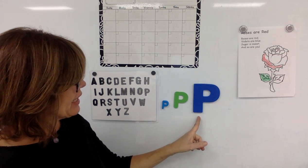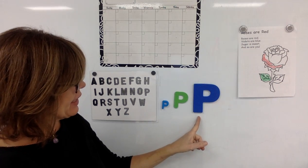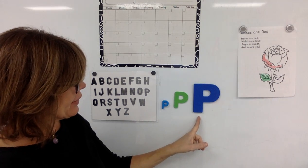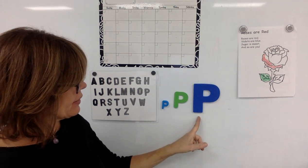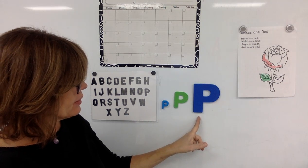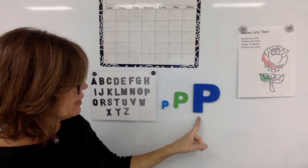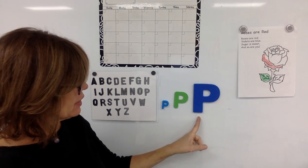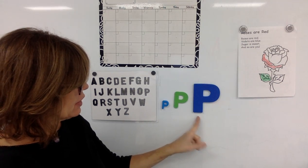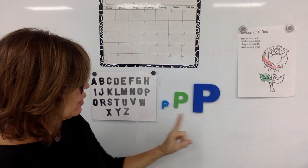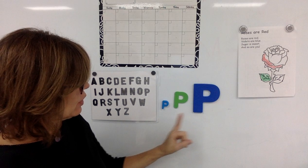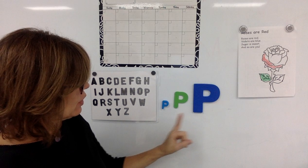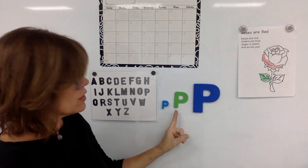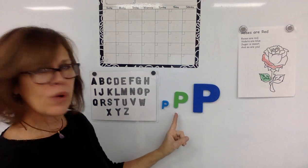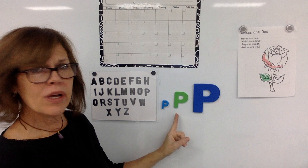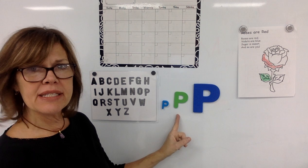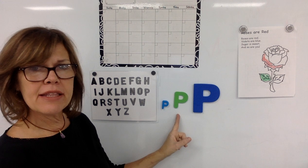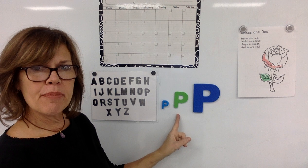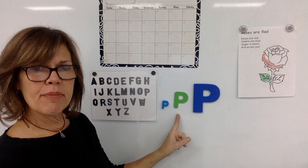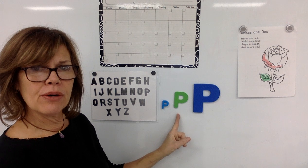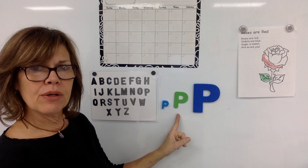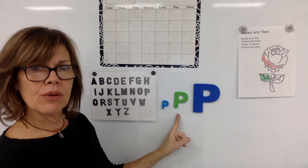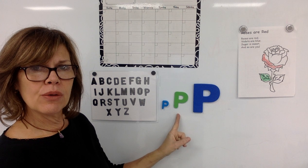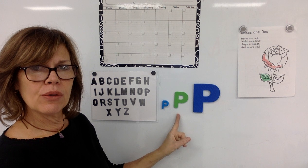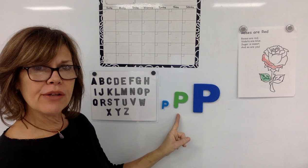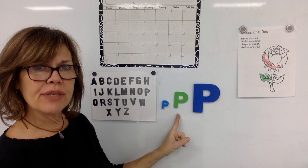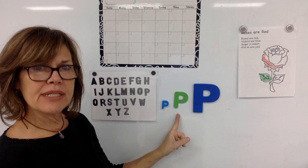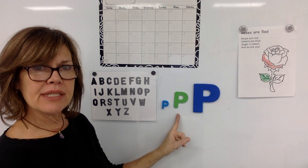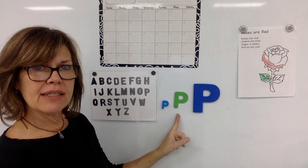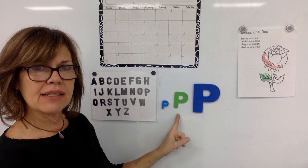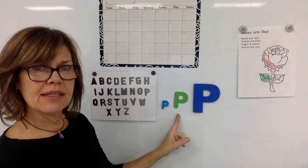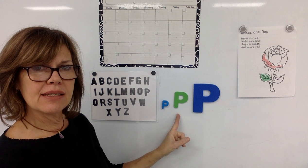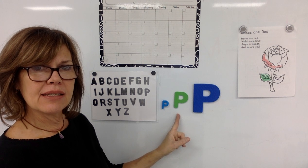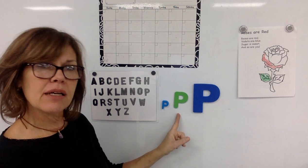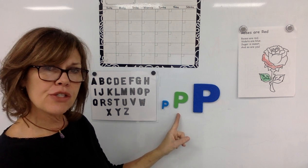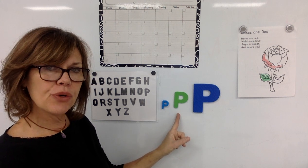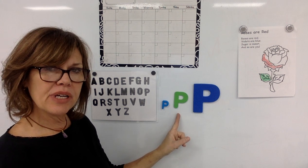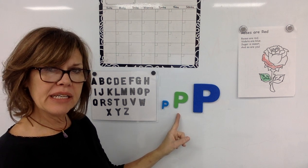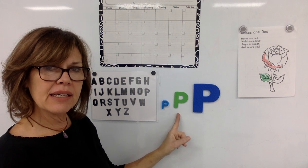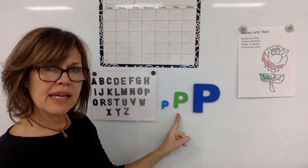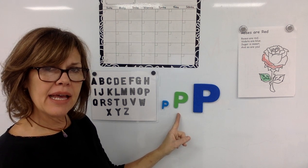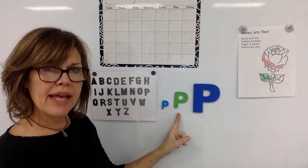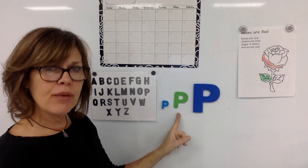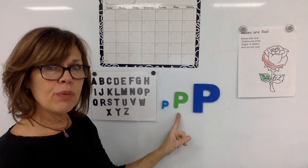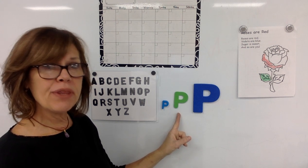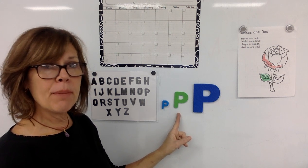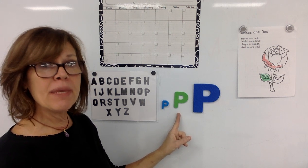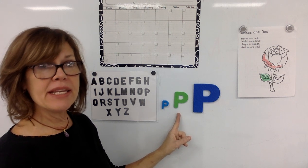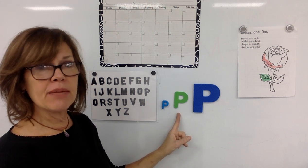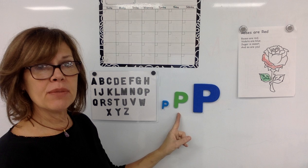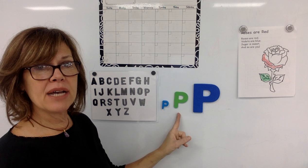here. What's the one that's in the middle? What color is it? It's green, and it would be the medium-sized